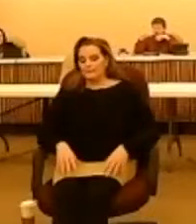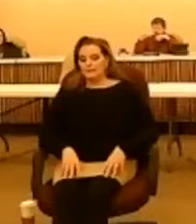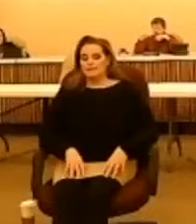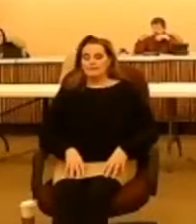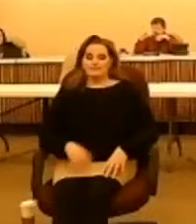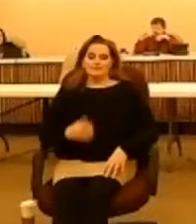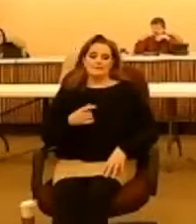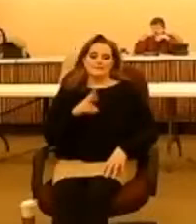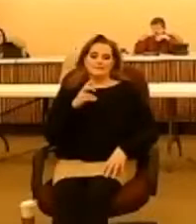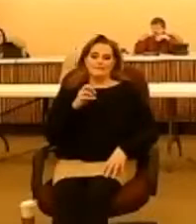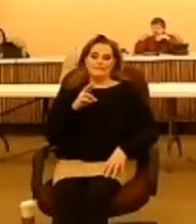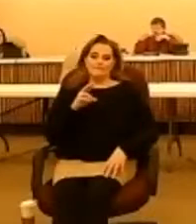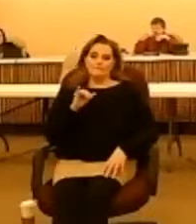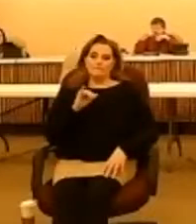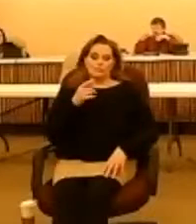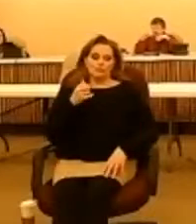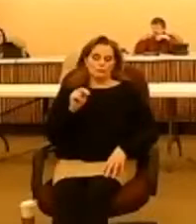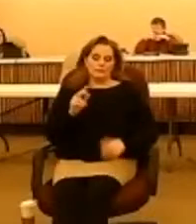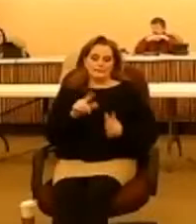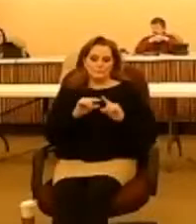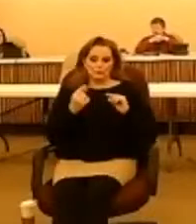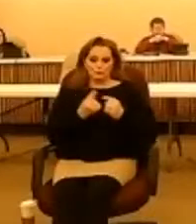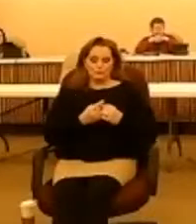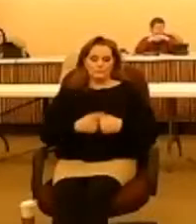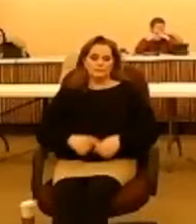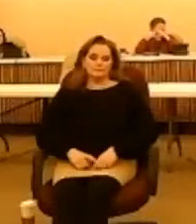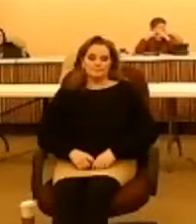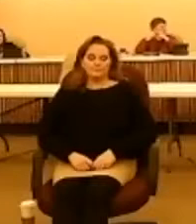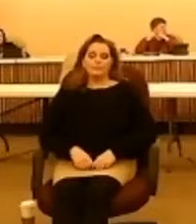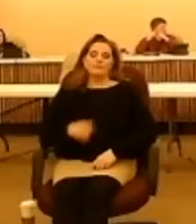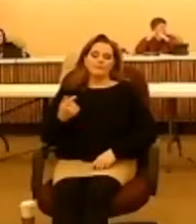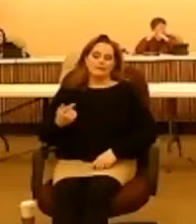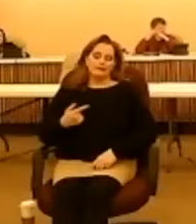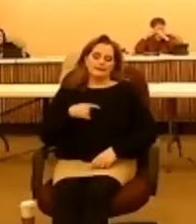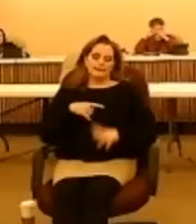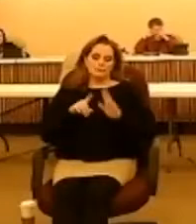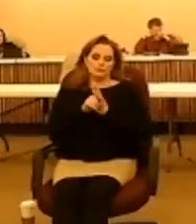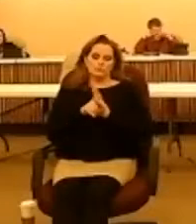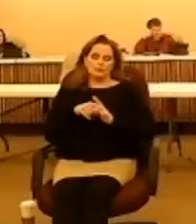Horizon Group. He spoke at the December meeting. Right.